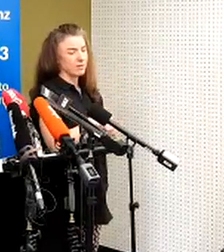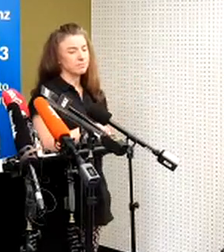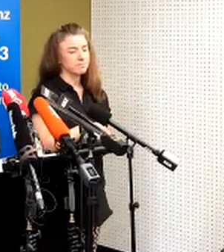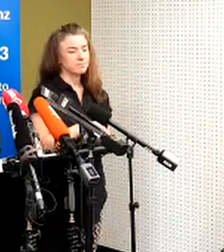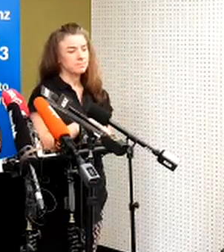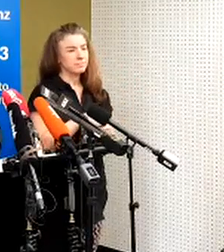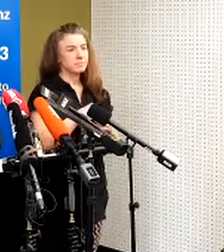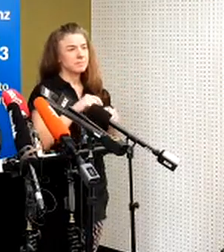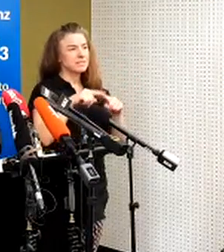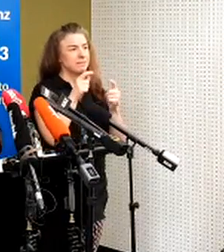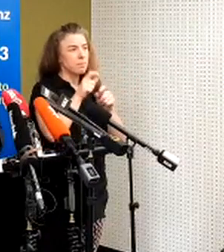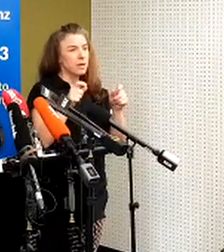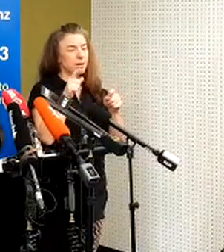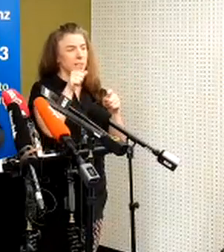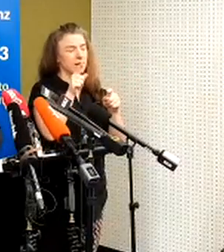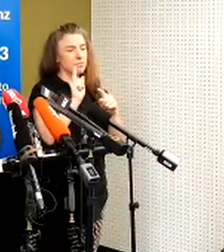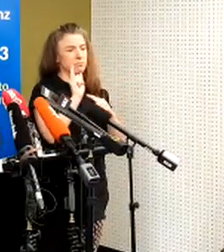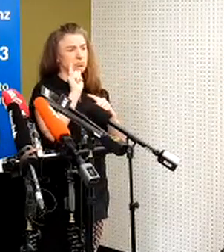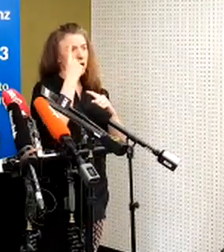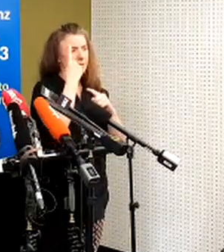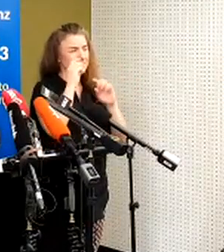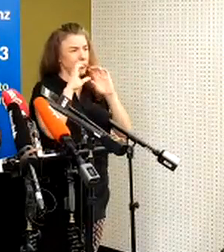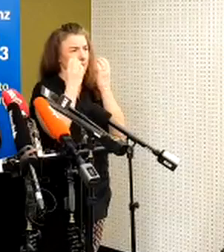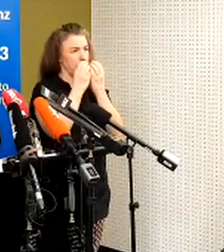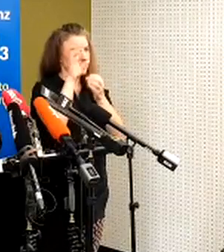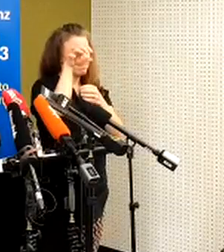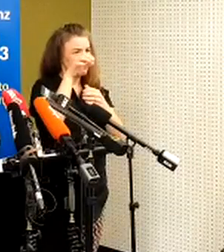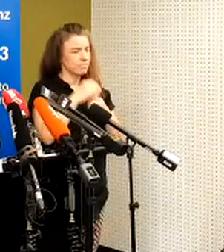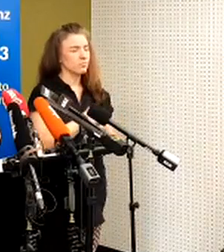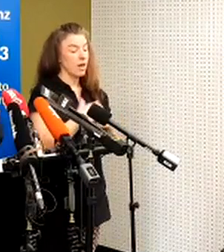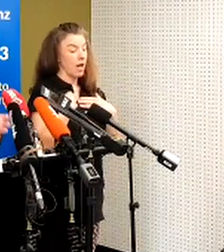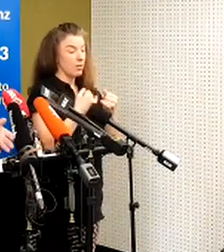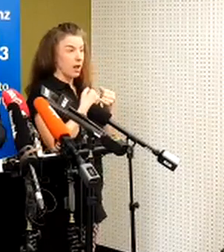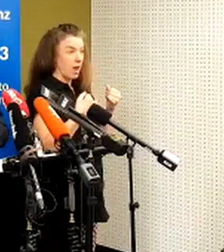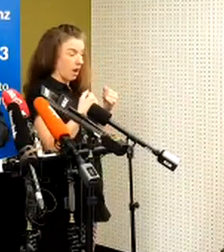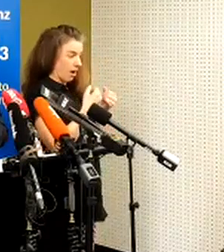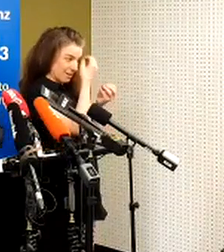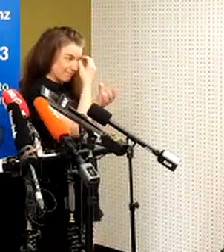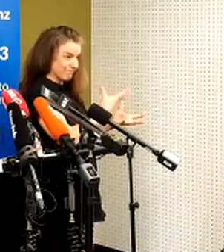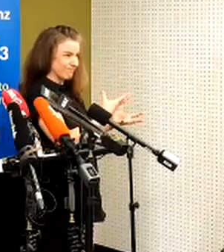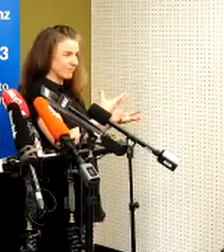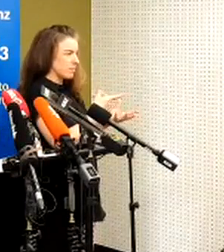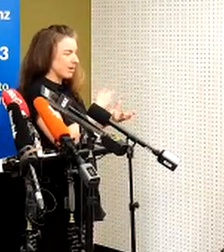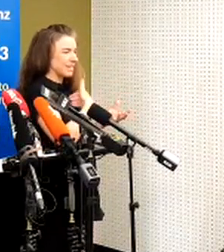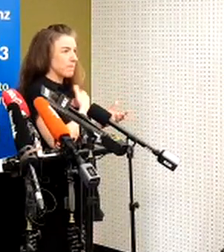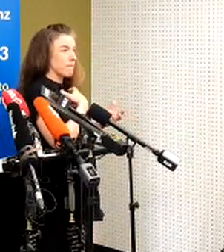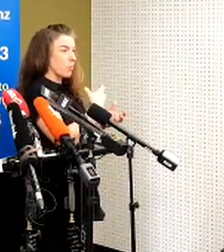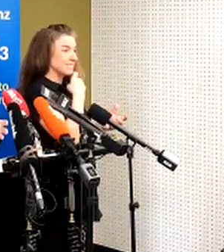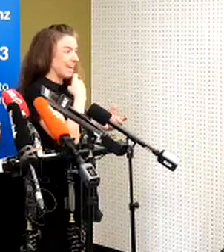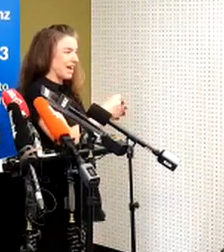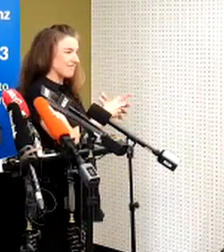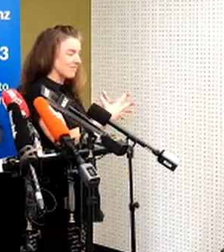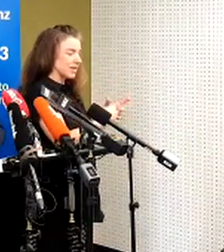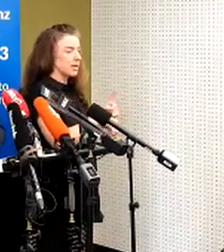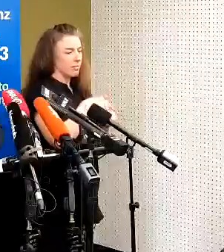and Cabinet, Healthline, that is home care medical, so they can scale up operations and plan for any increase in calls, and